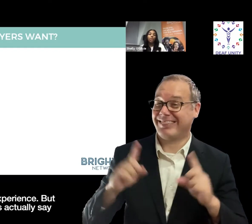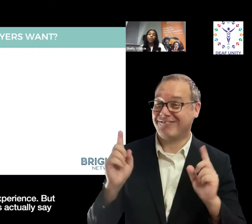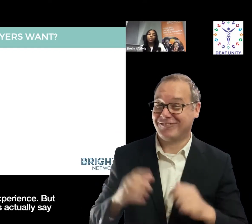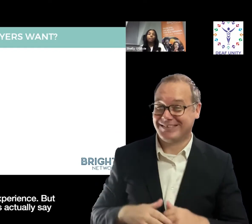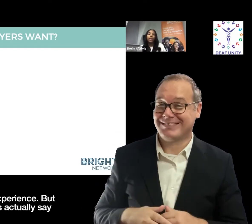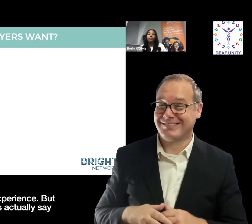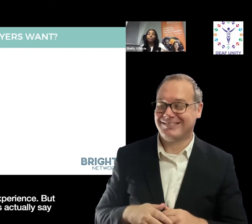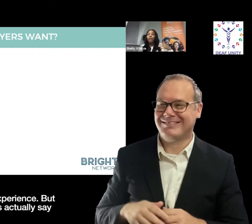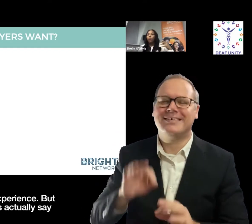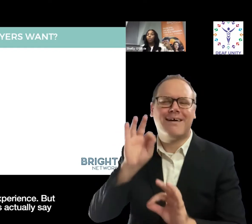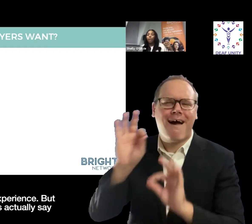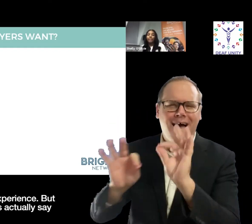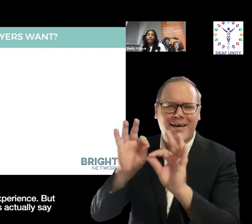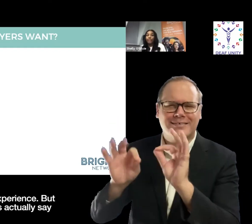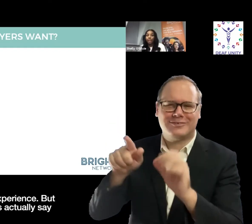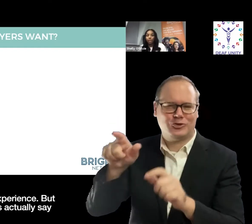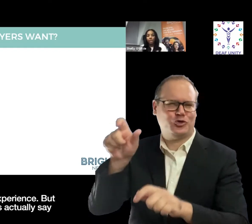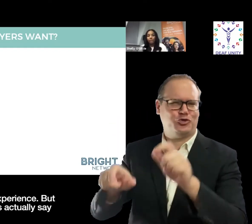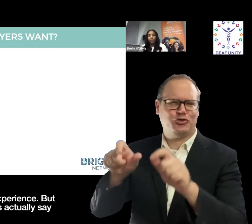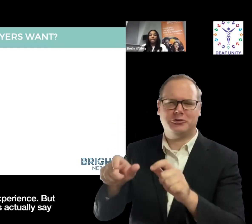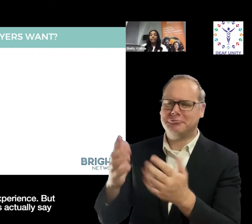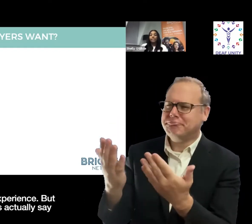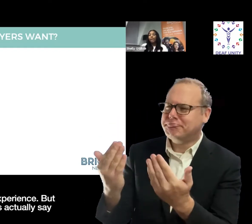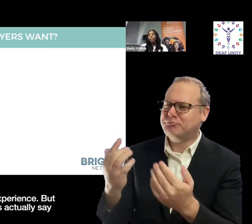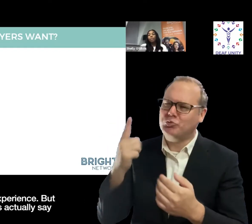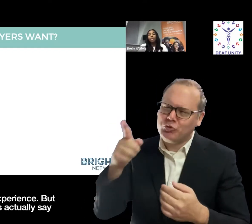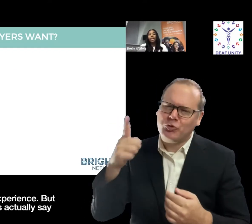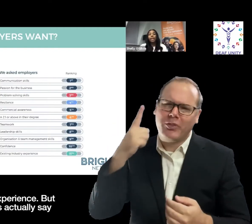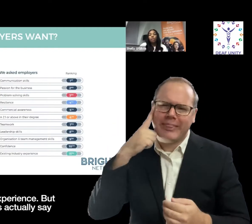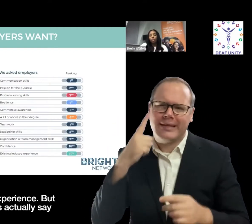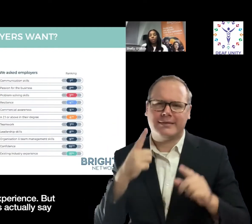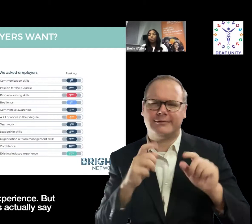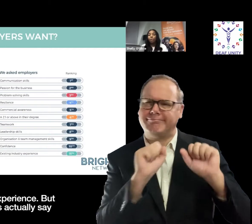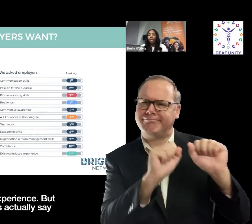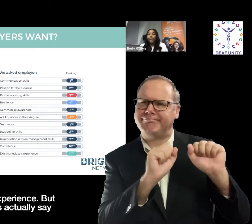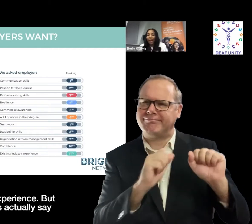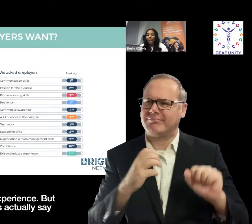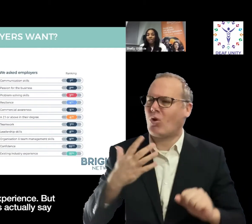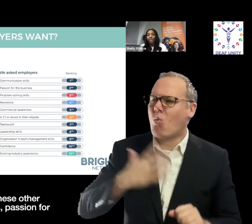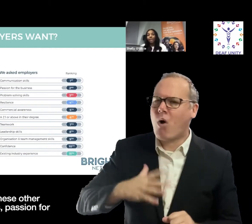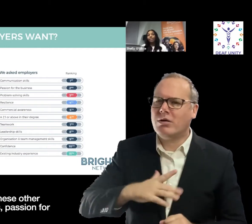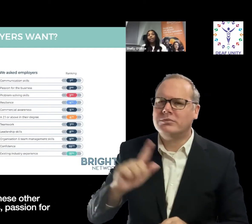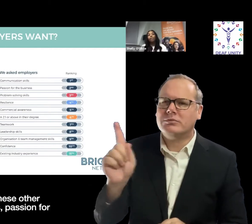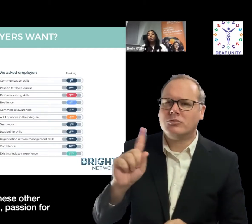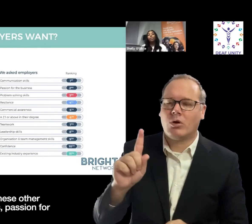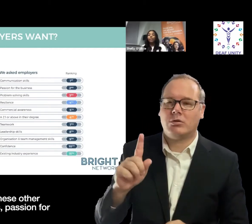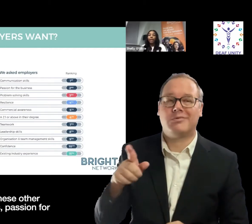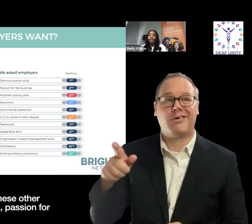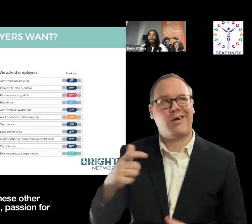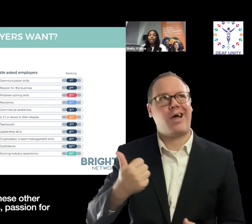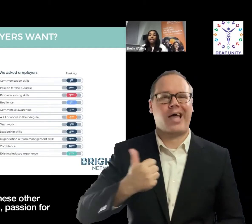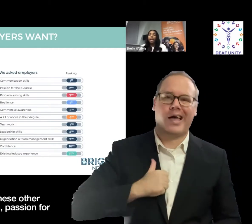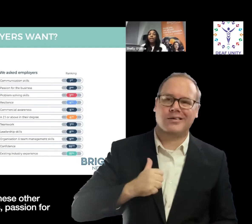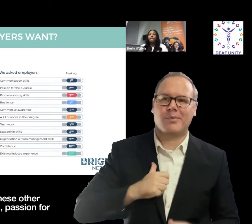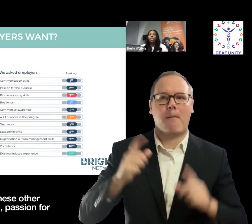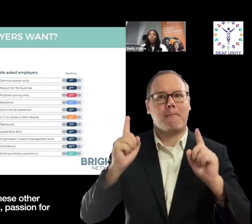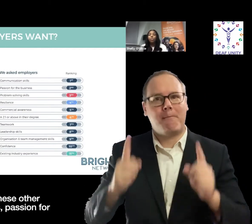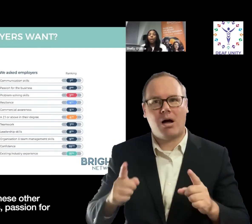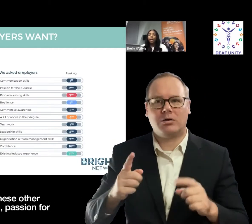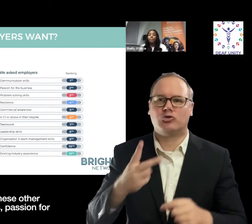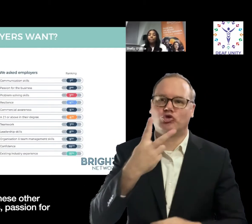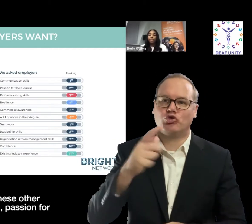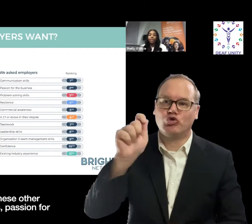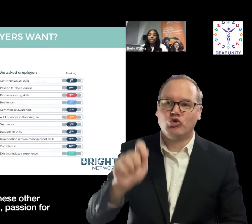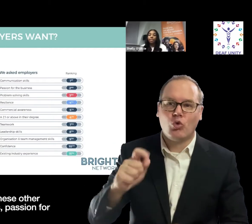a 2-1 or above or existing industry experience. But if you take a look at what employers actually say they value in candidates, it's